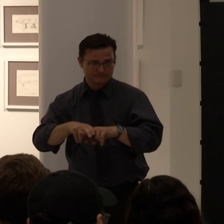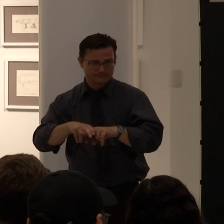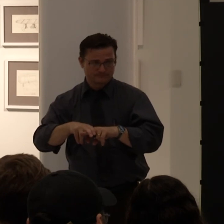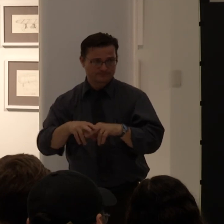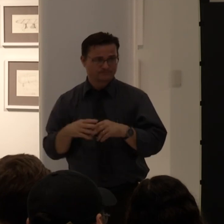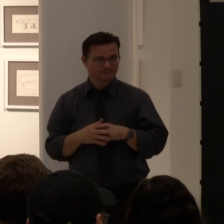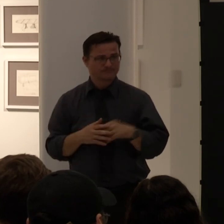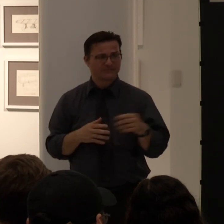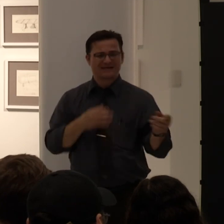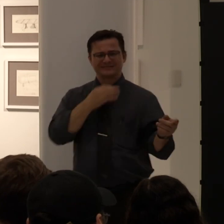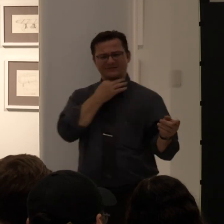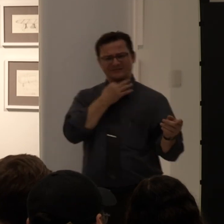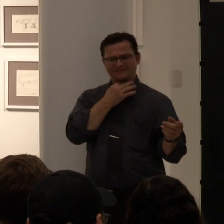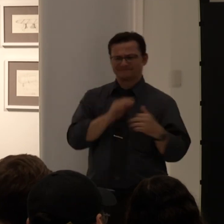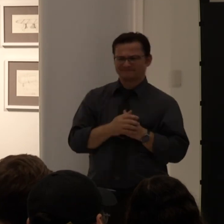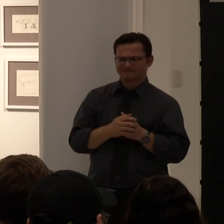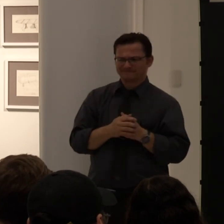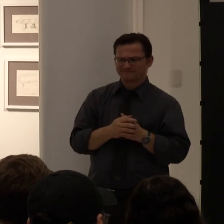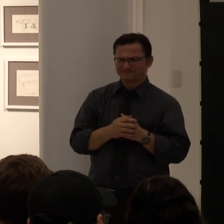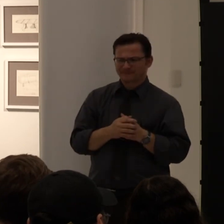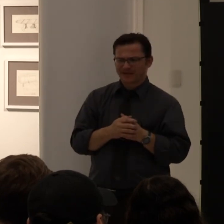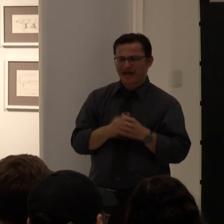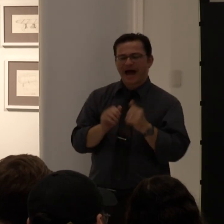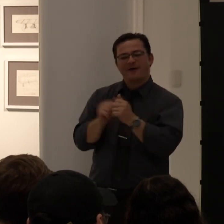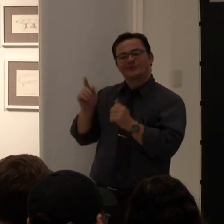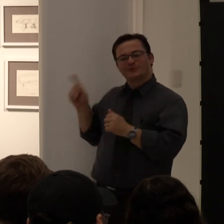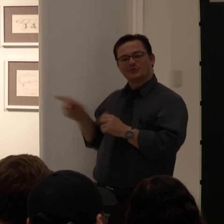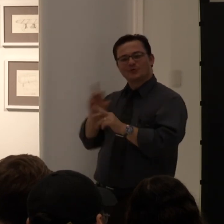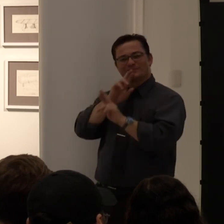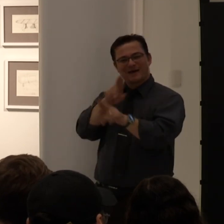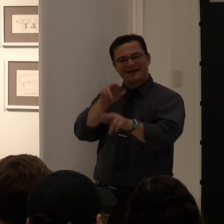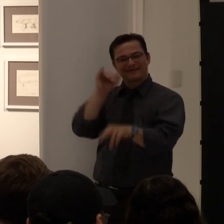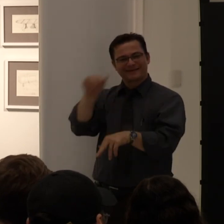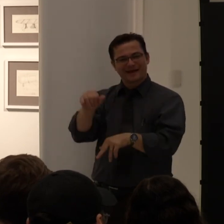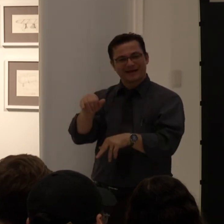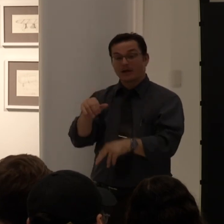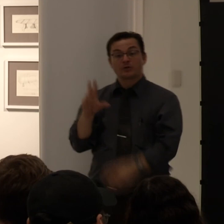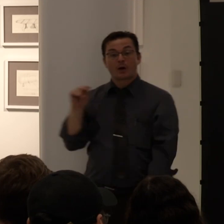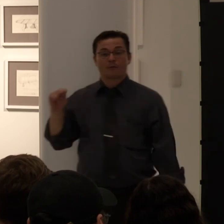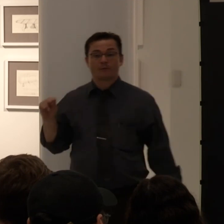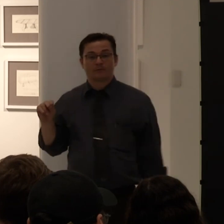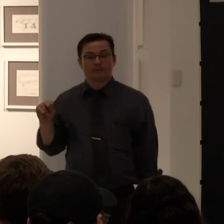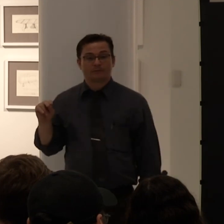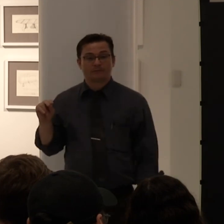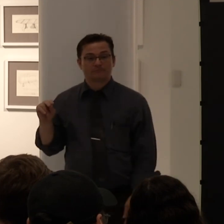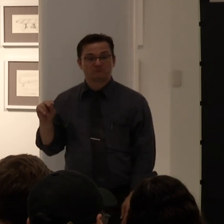And I was wondering how you respond to that. No.